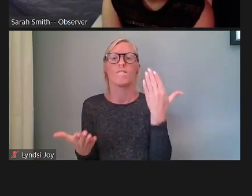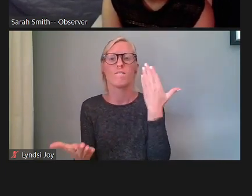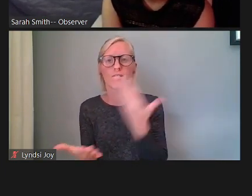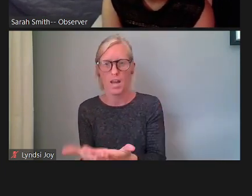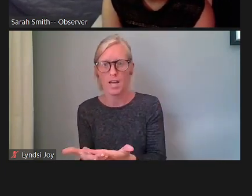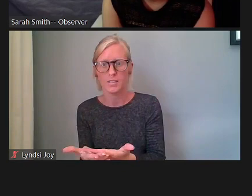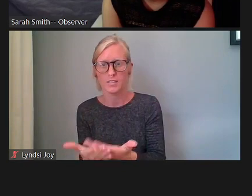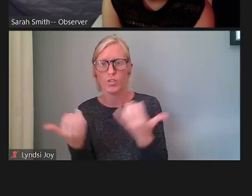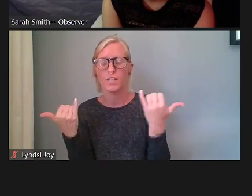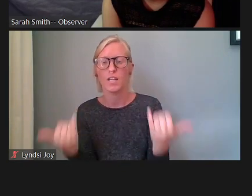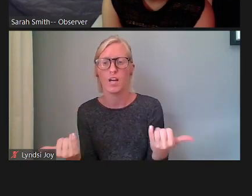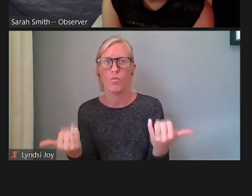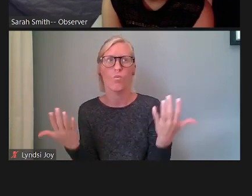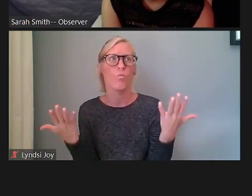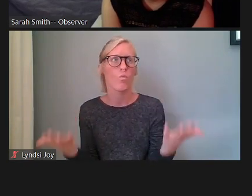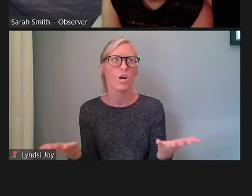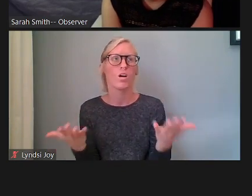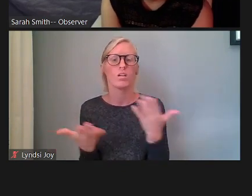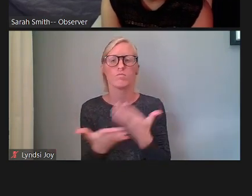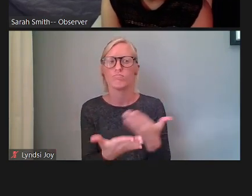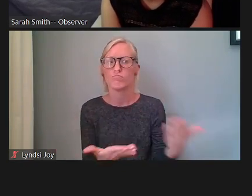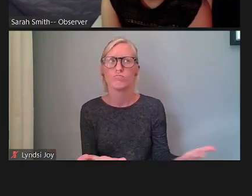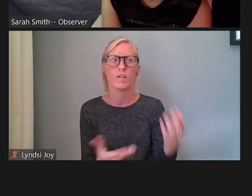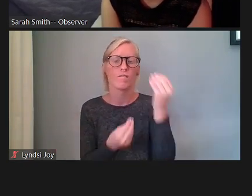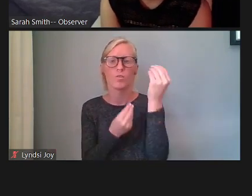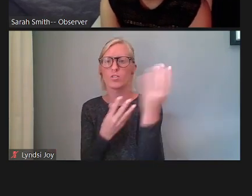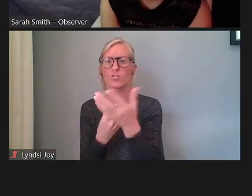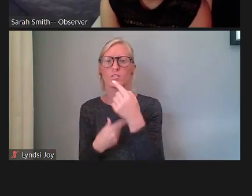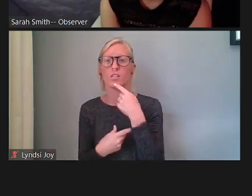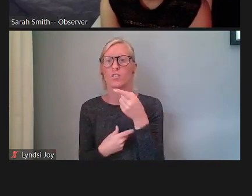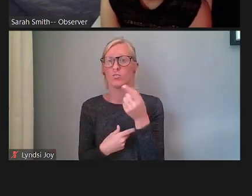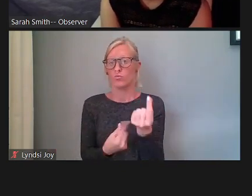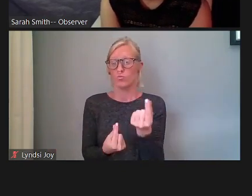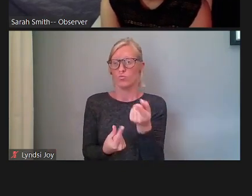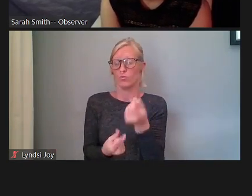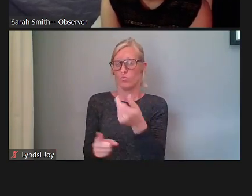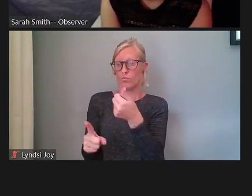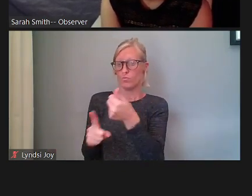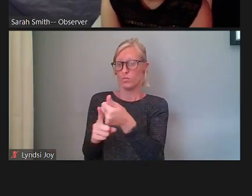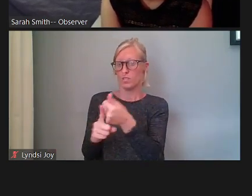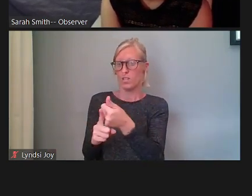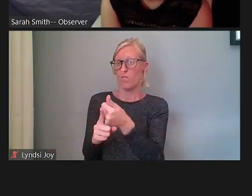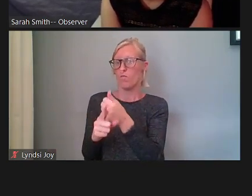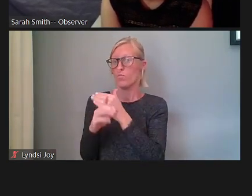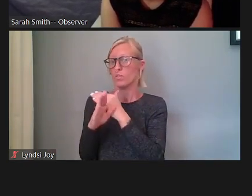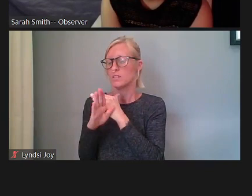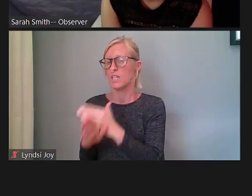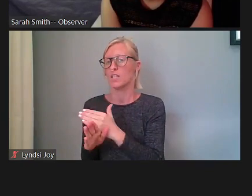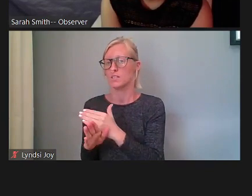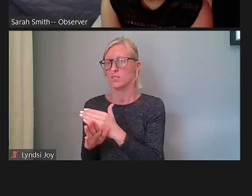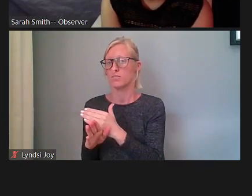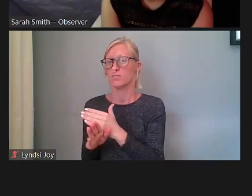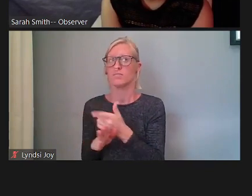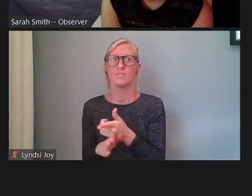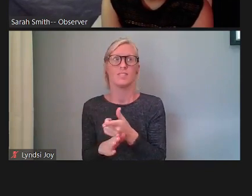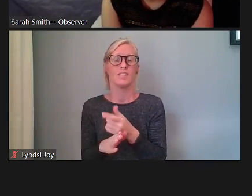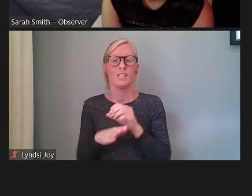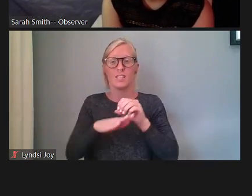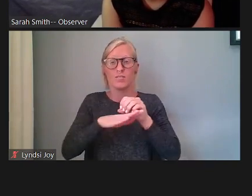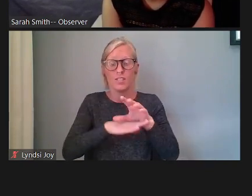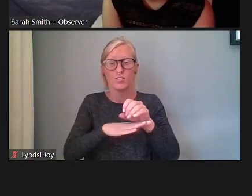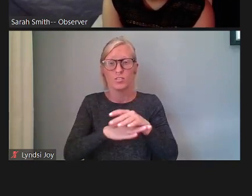at the moment. What does the information say about what you need to do to protect yourself? And I think the advice is around making sure you have